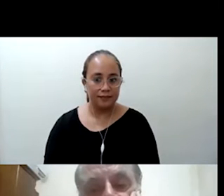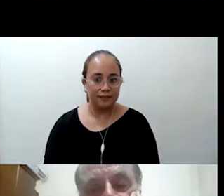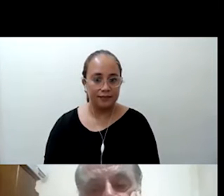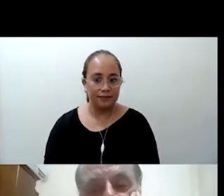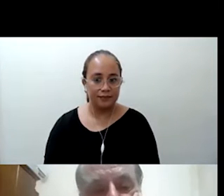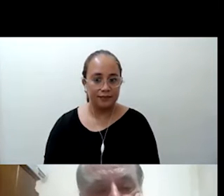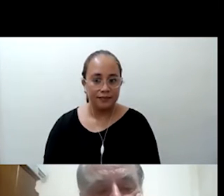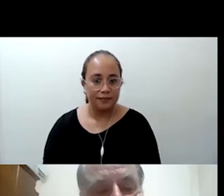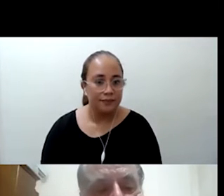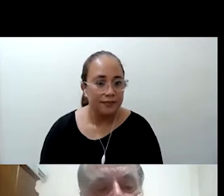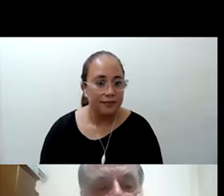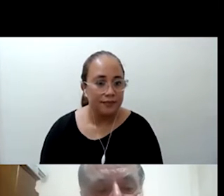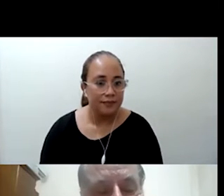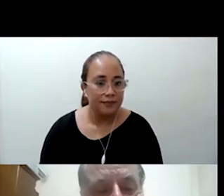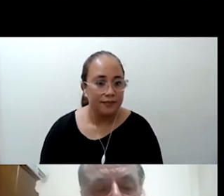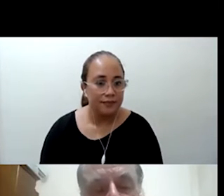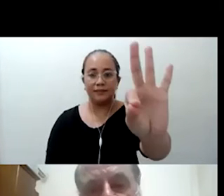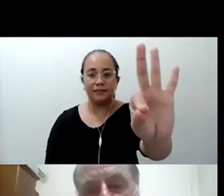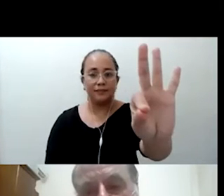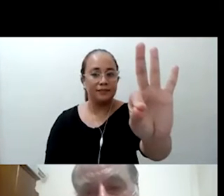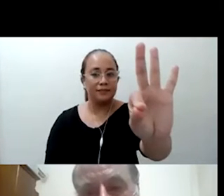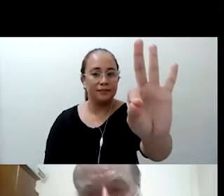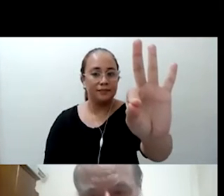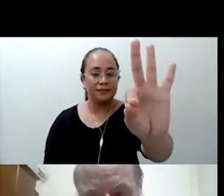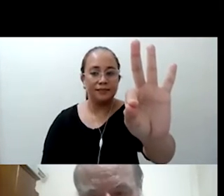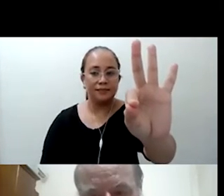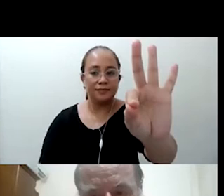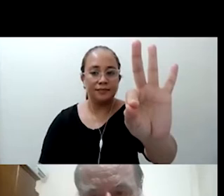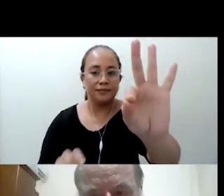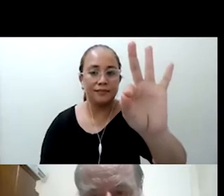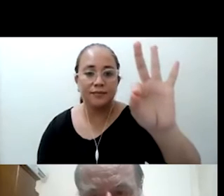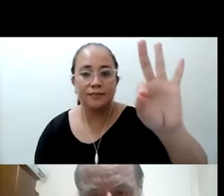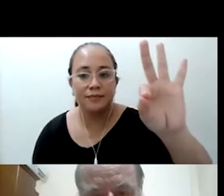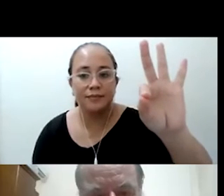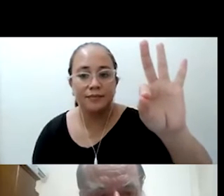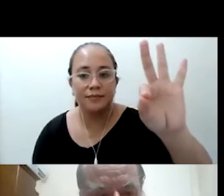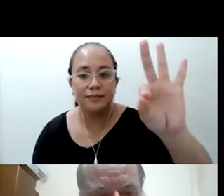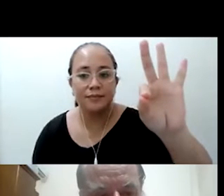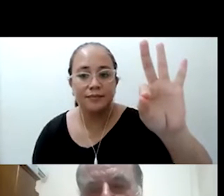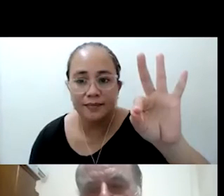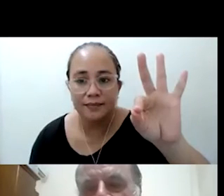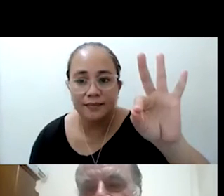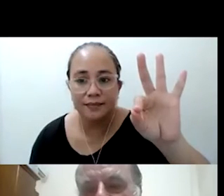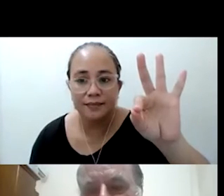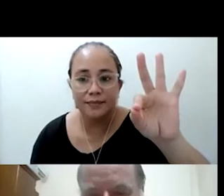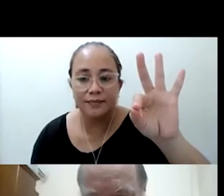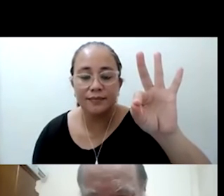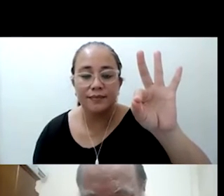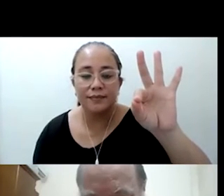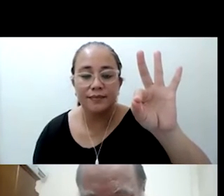Eve says F. F, Also correct. Meng, Nat, Jasmine. So